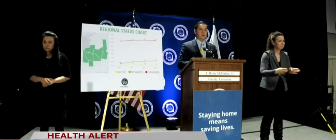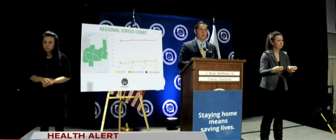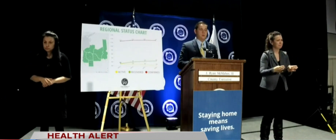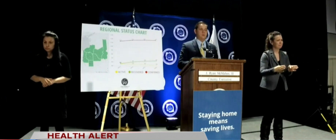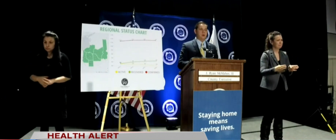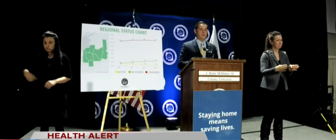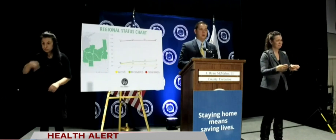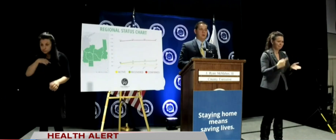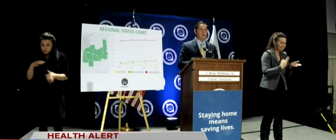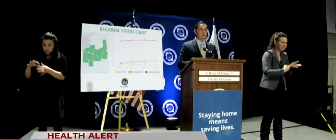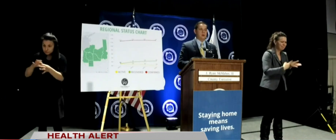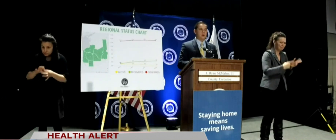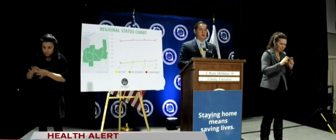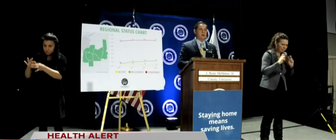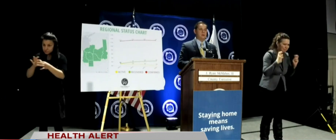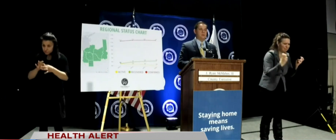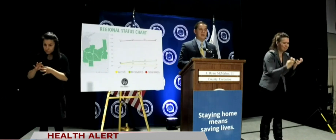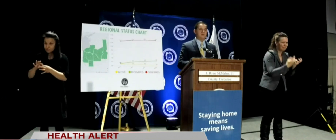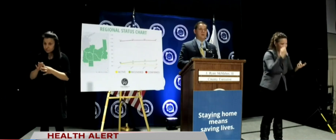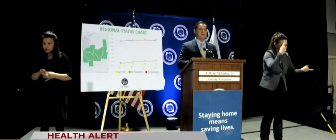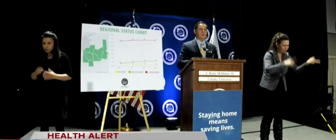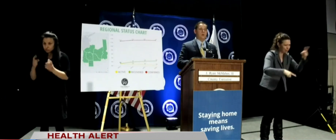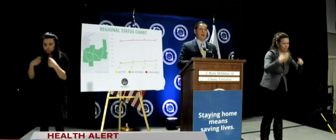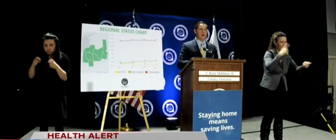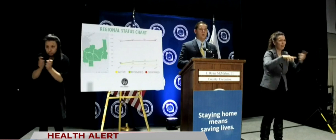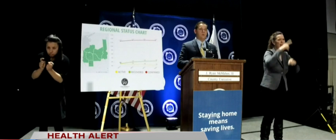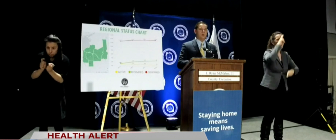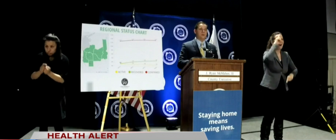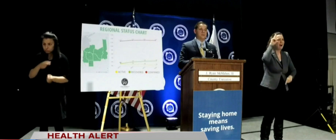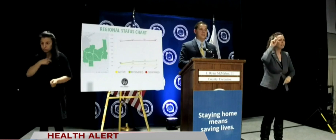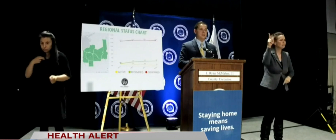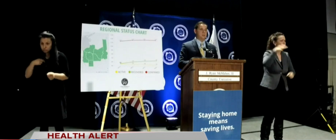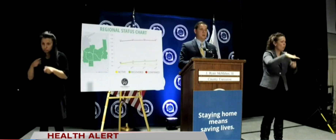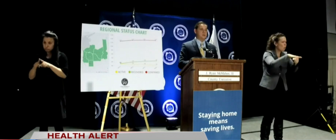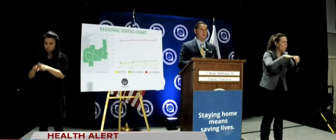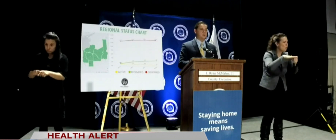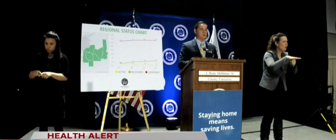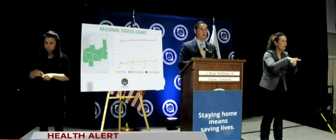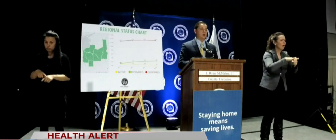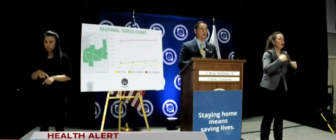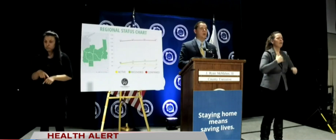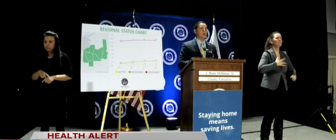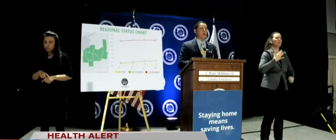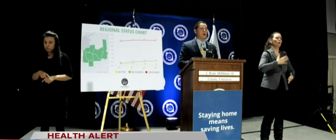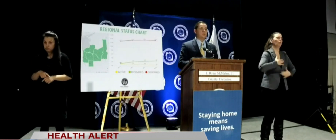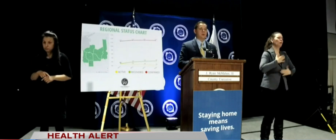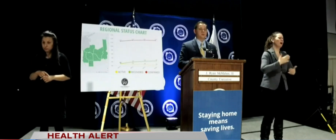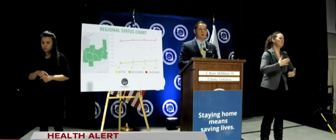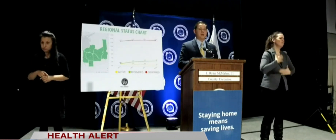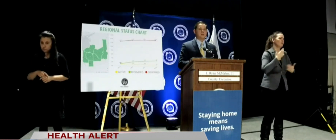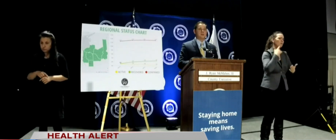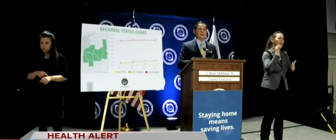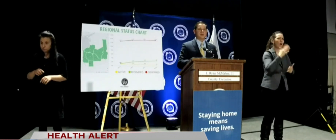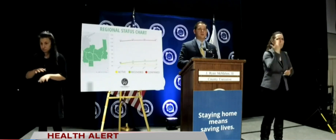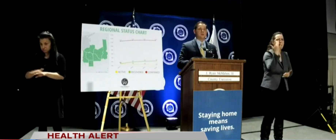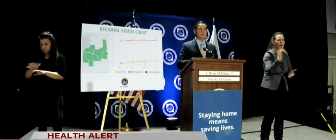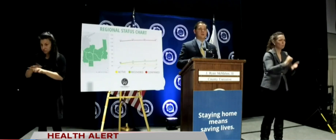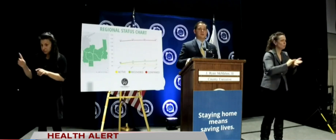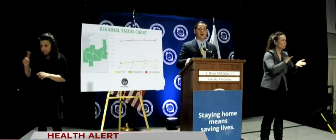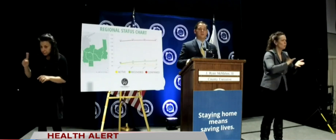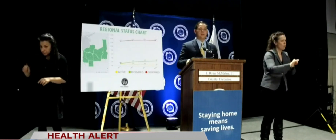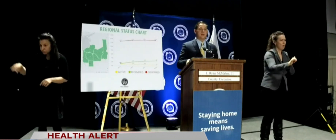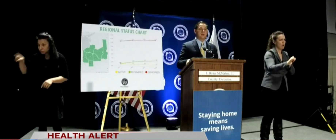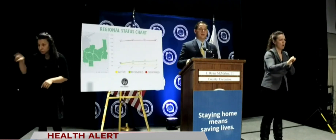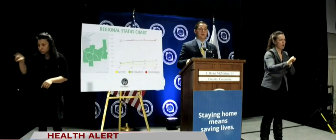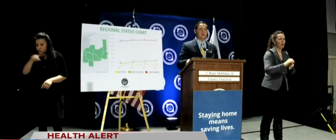and we're very, very thankful for that. We've worked as a team here in Central New York throughout this process, and to give